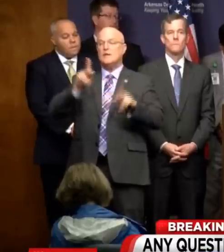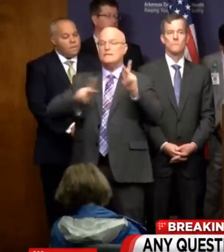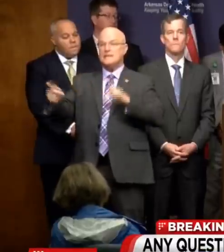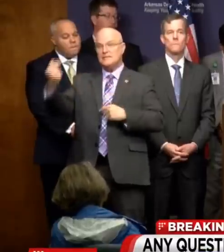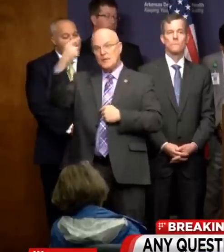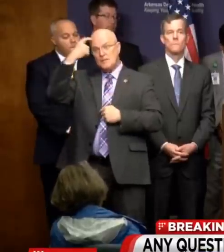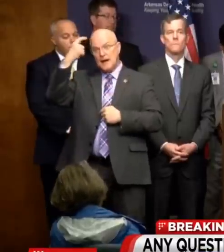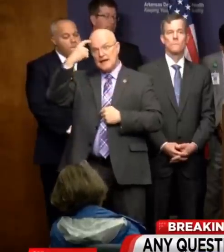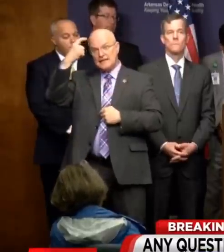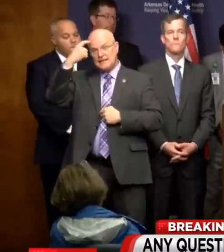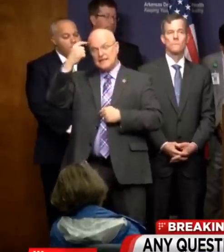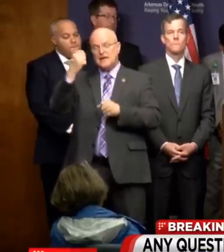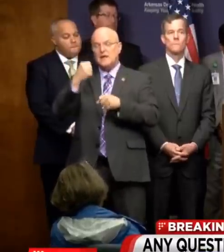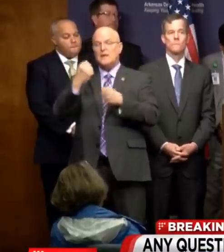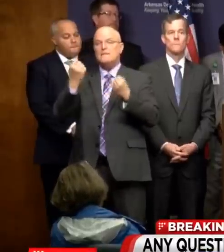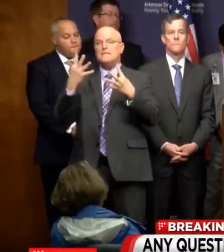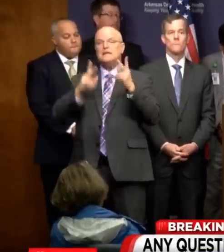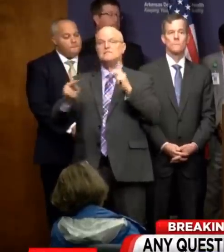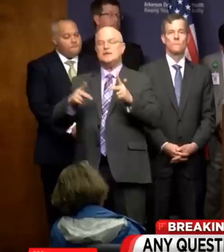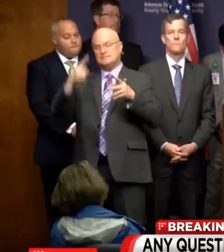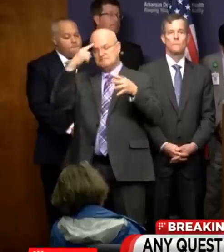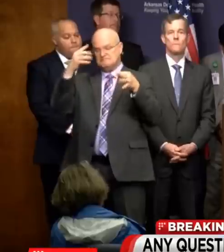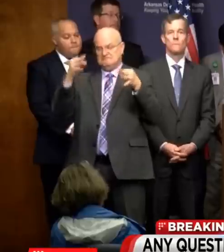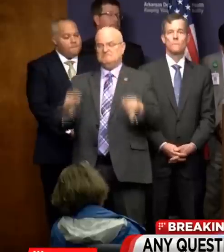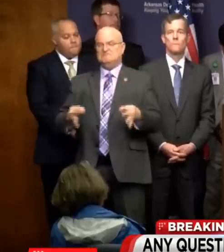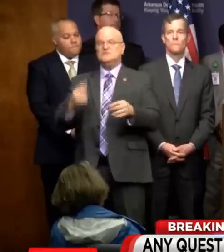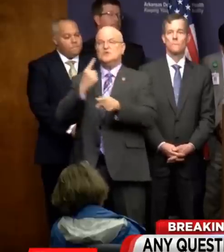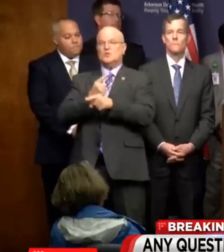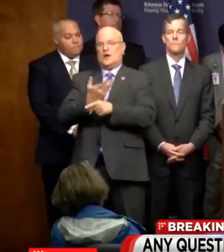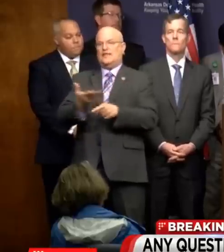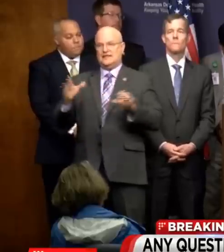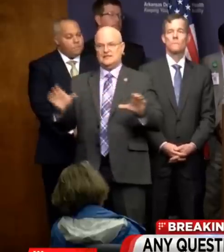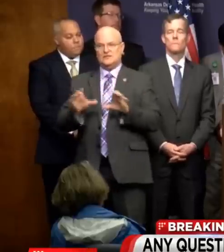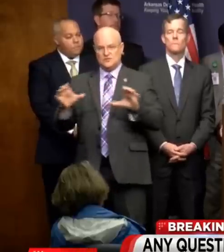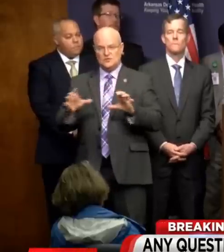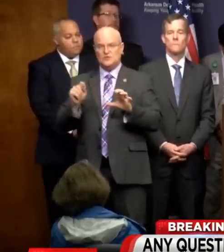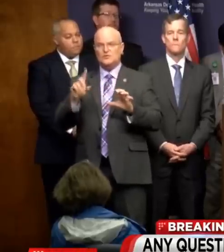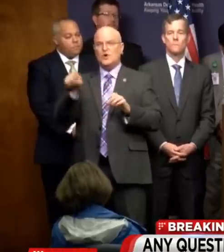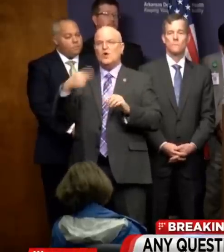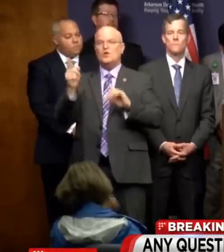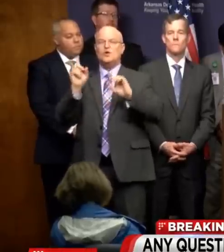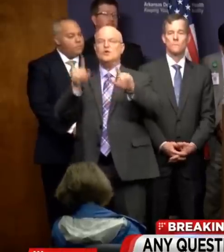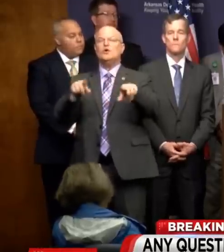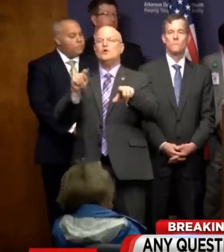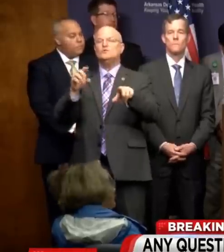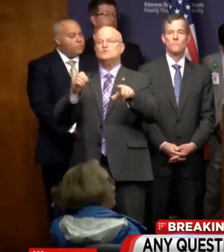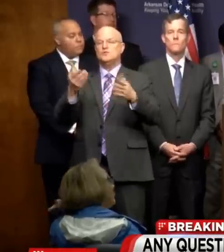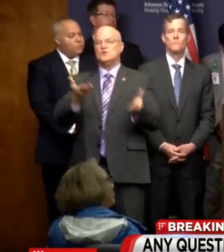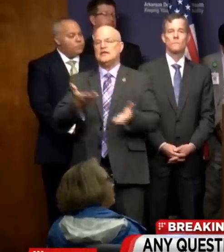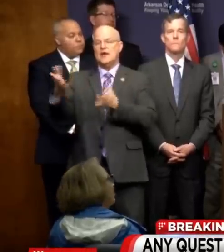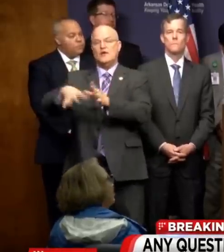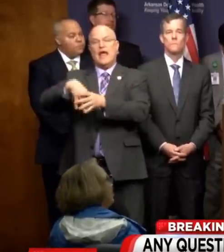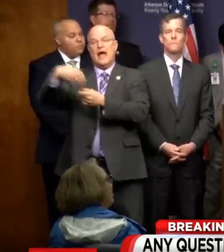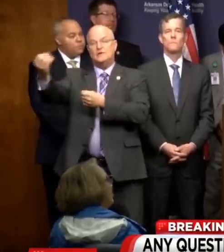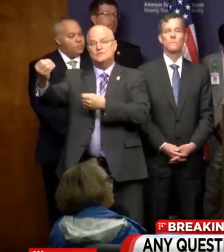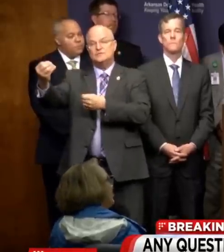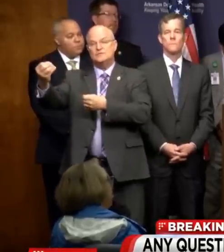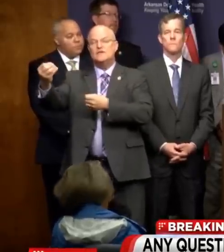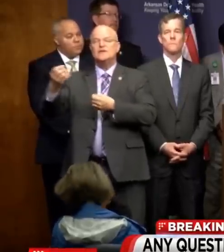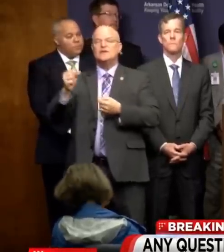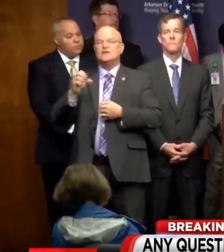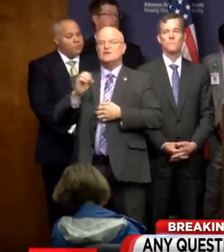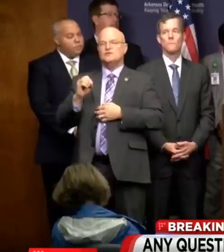I mean, many of them have made the judgments already that this is the right thing to do, to go only go to carry out.